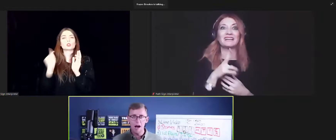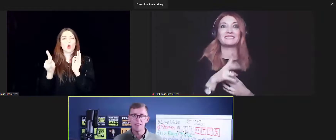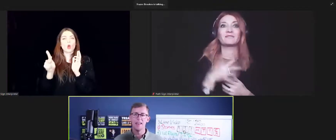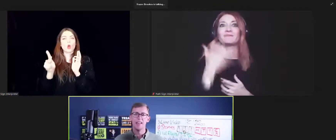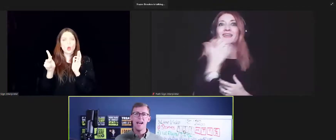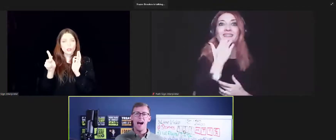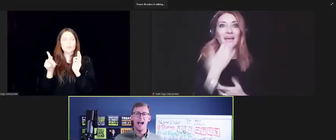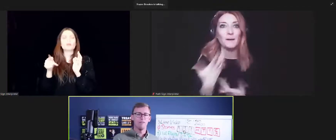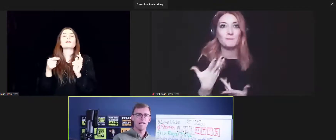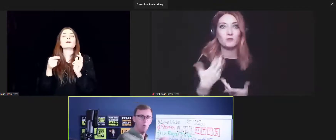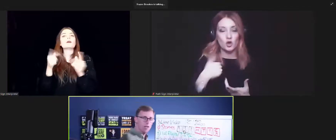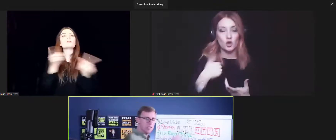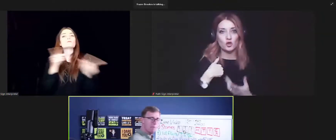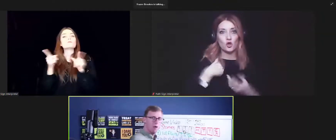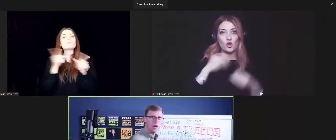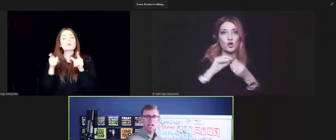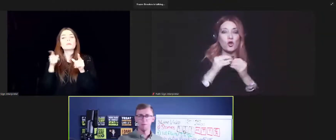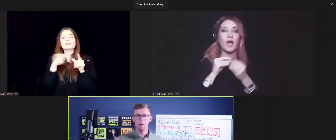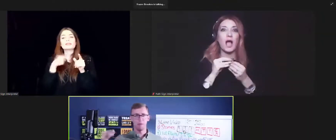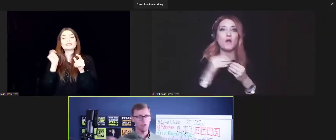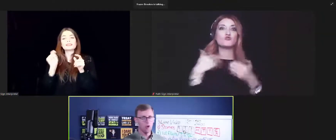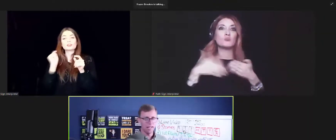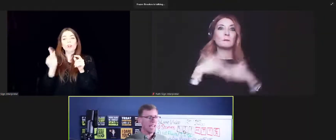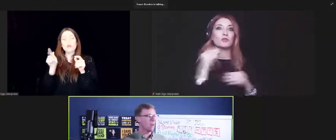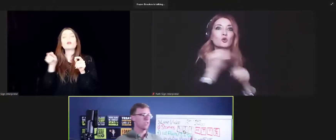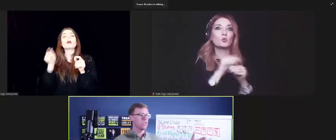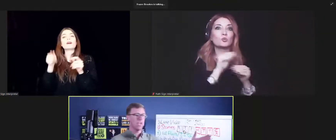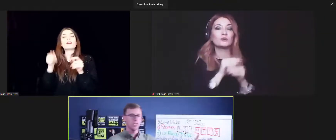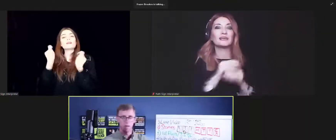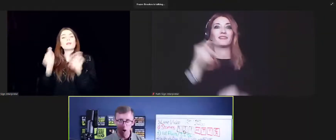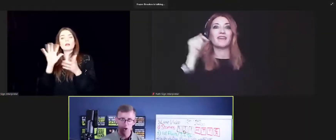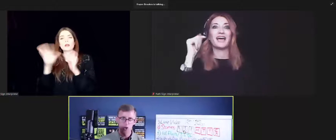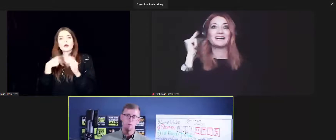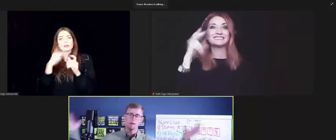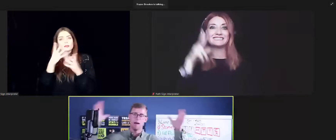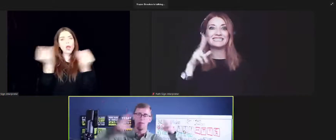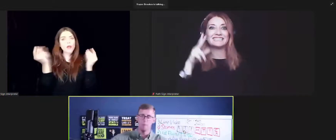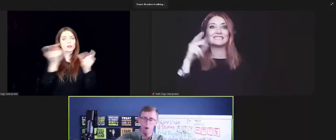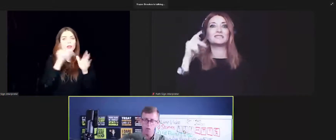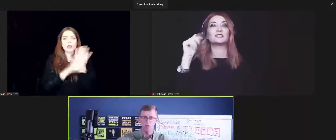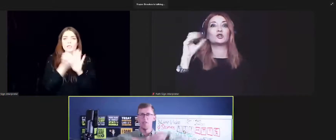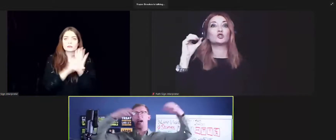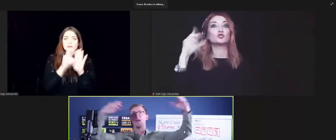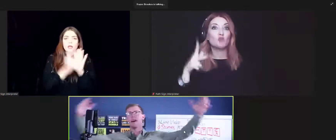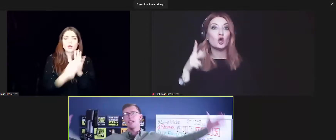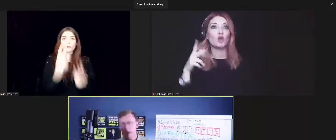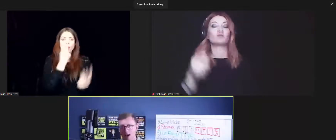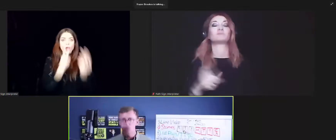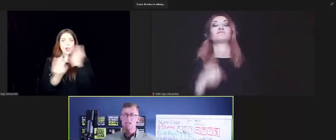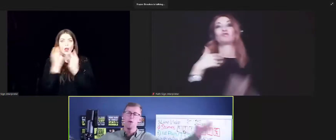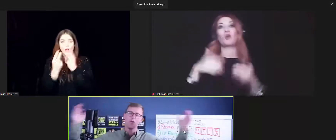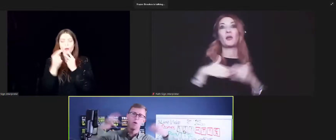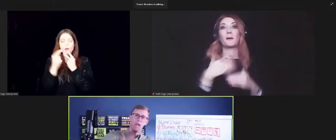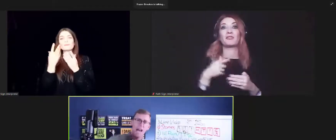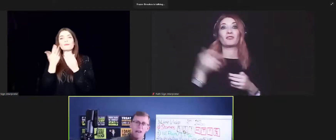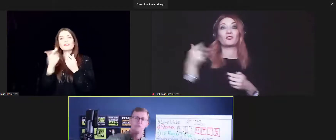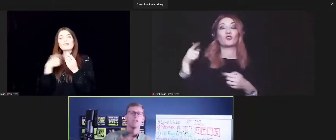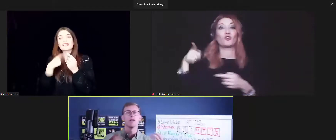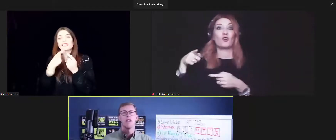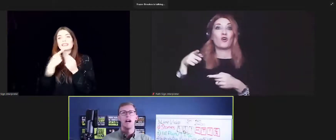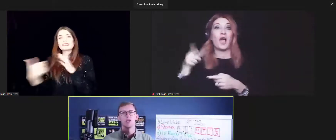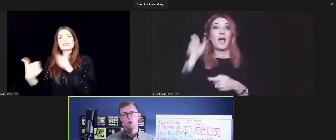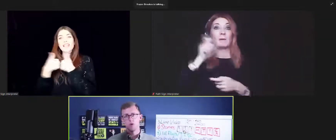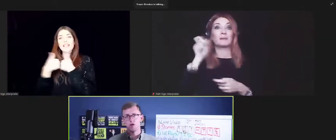Instagram, and then I have like a WhatsApp broadcast that people are joining in, and obviously I sell books, so people are buying the books, and then they're getting my emails, and they're watching more lives,